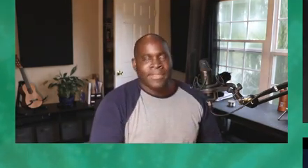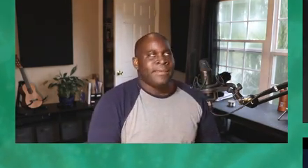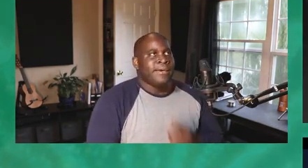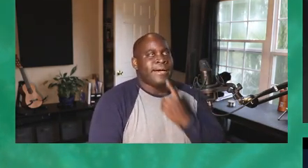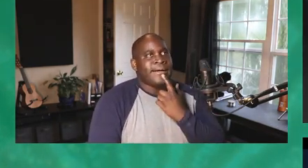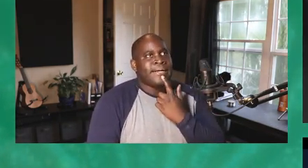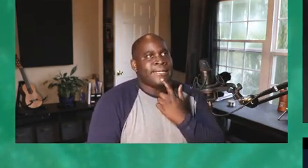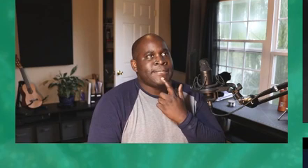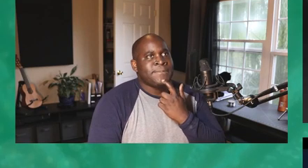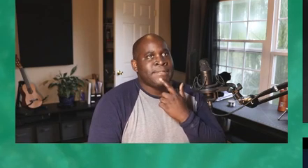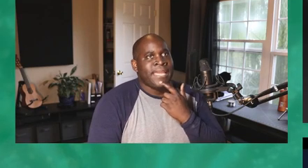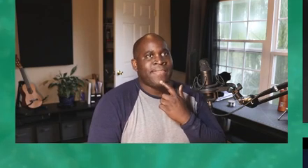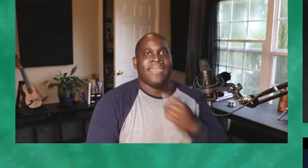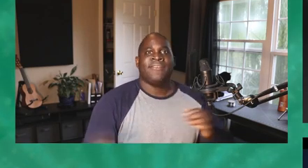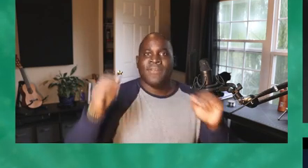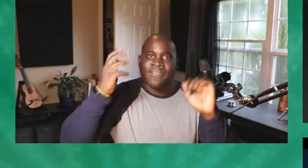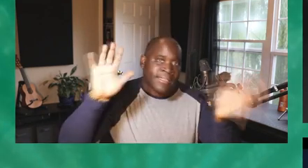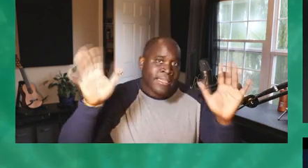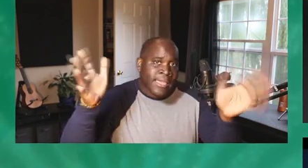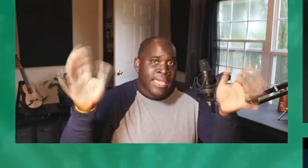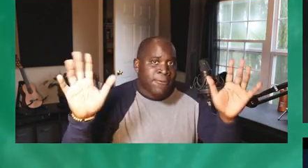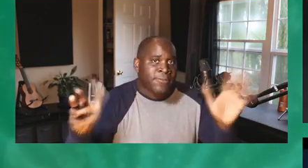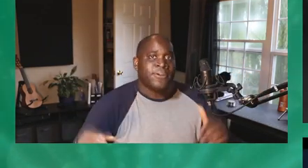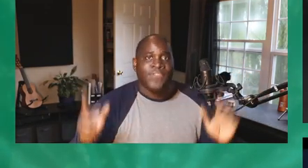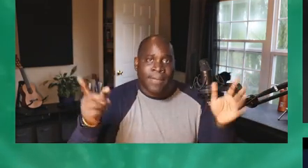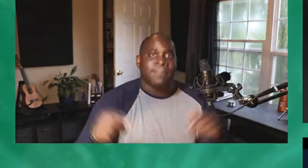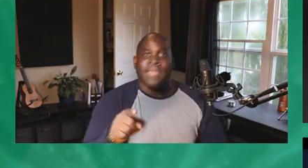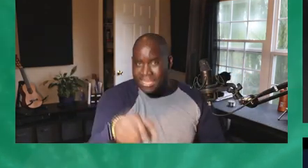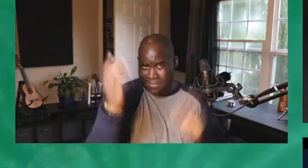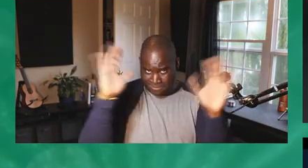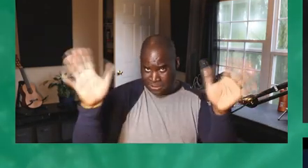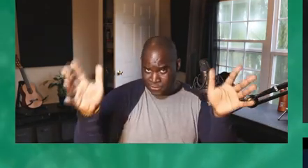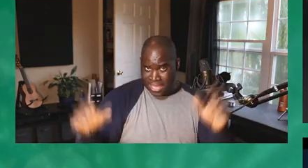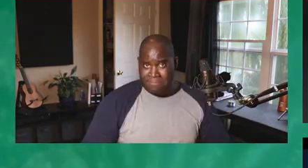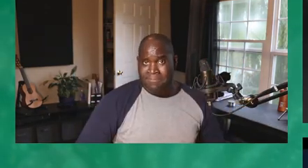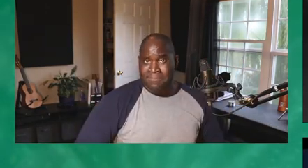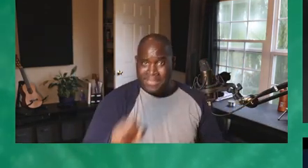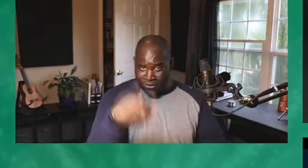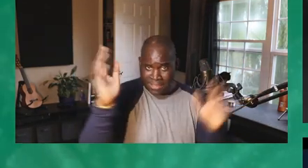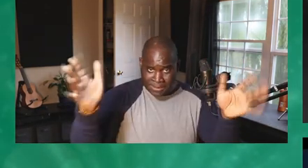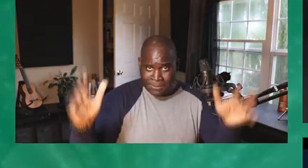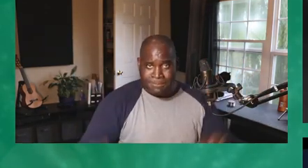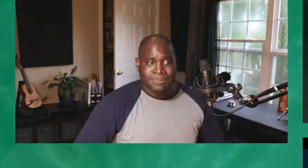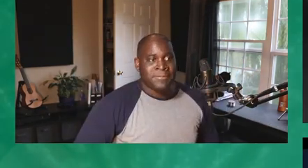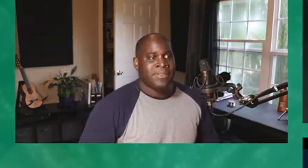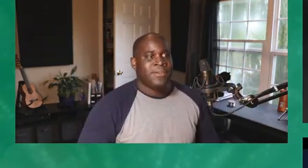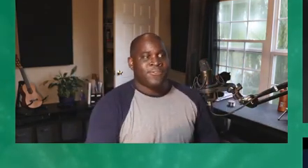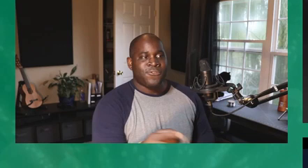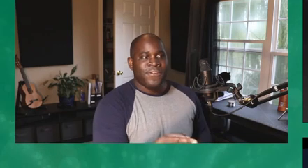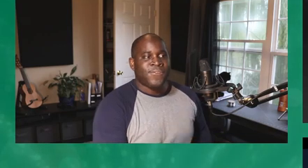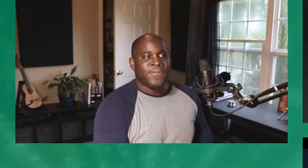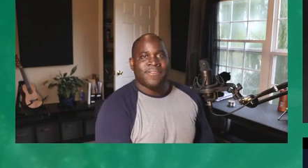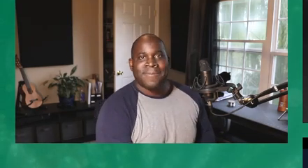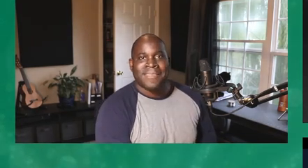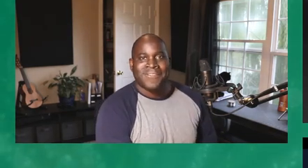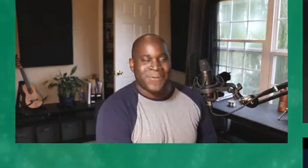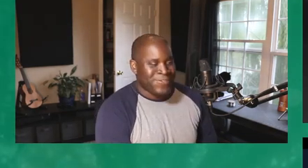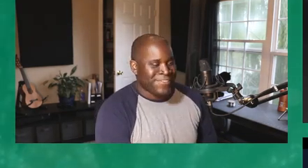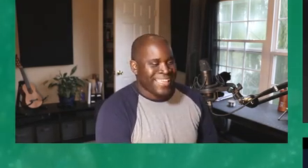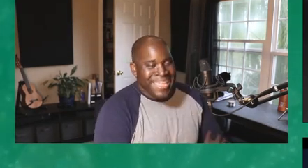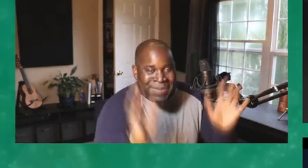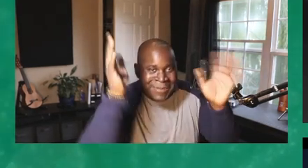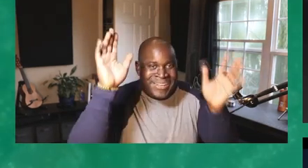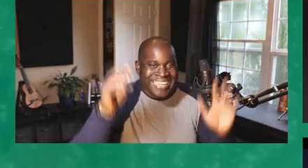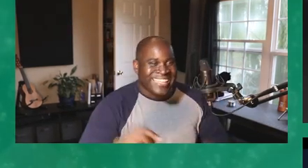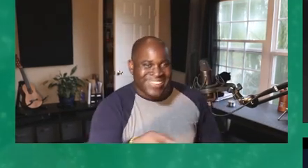right? And then you can say like, hey, wonderful, good job. Hey, good job. Good job, you. So she's doing the same thing too.